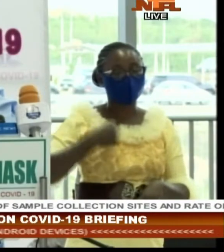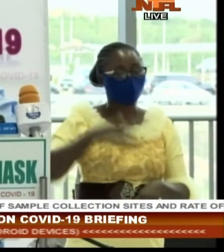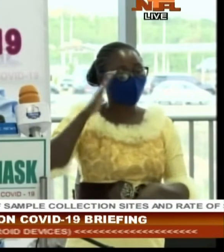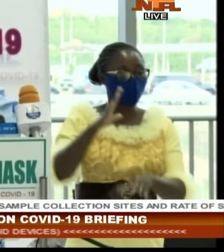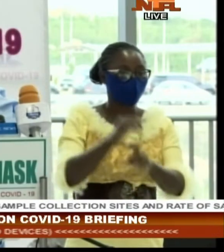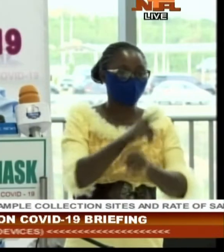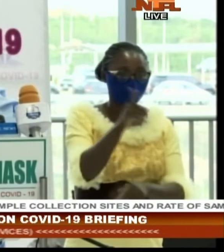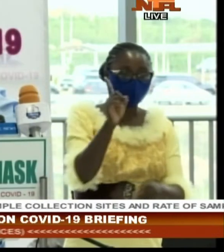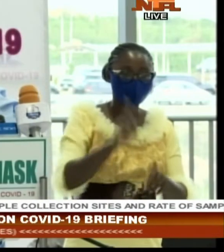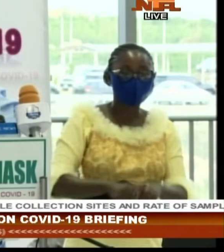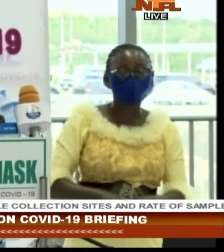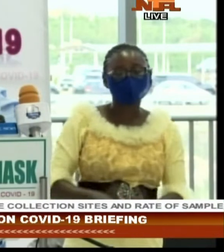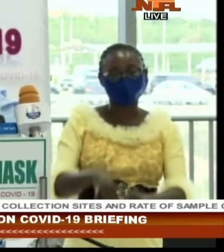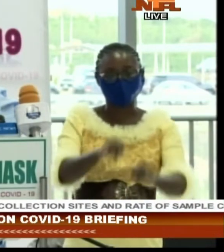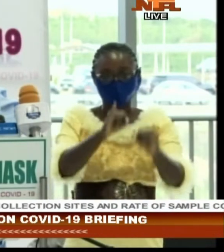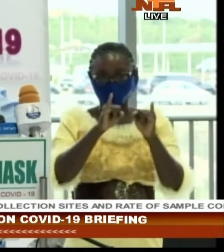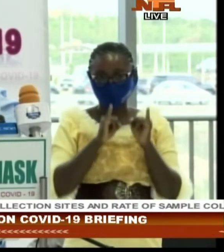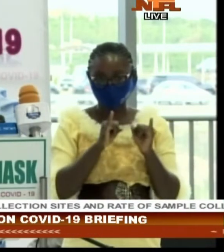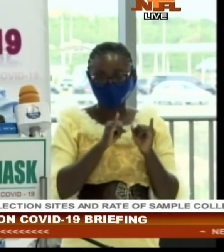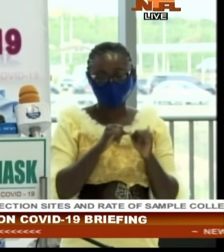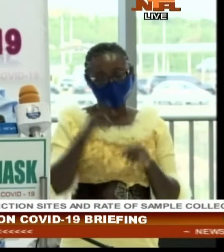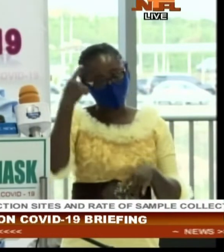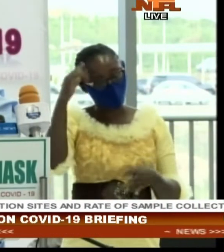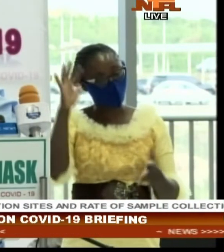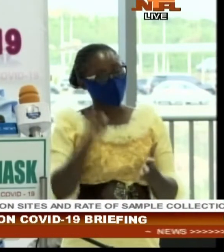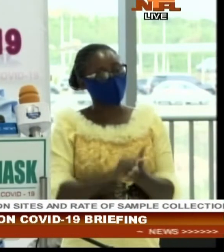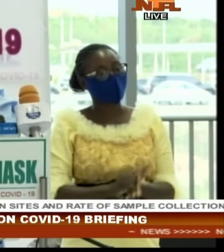an institutional quarantine provided for that purpose.